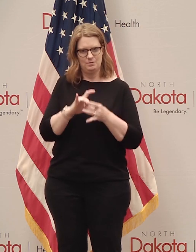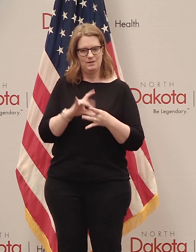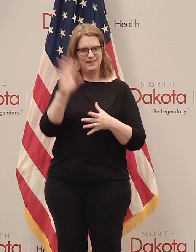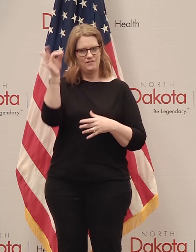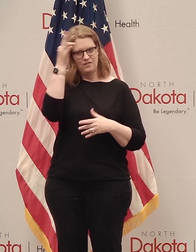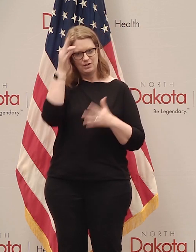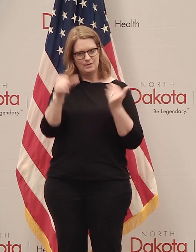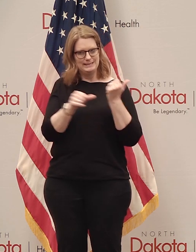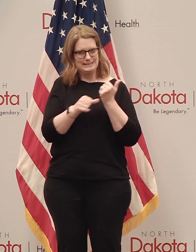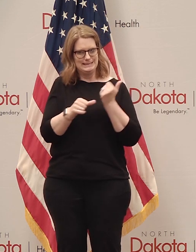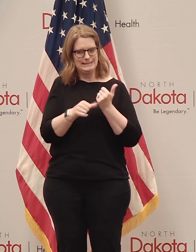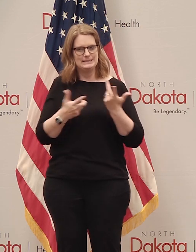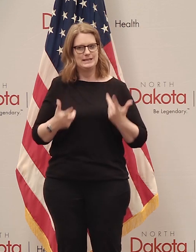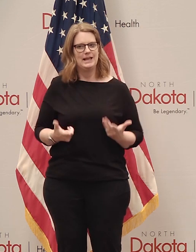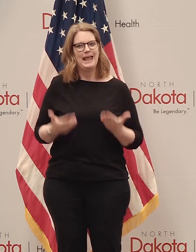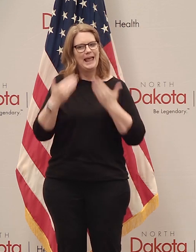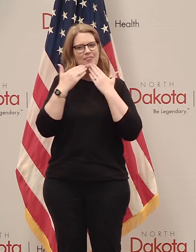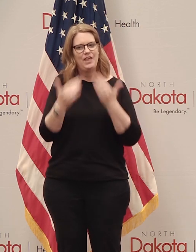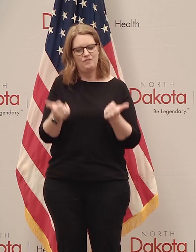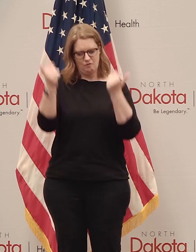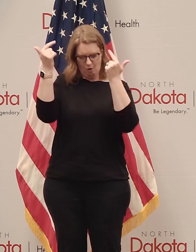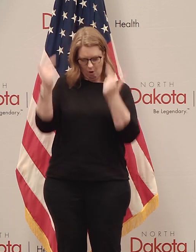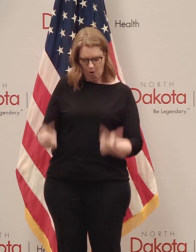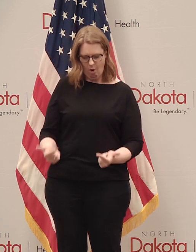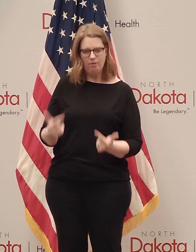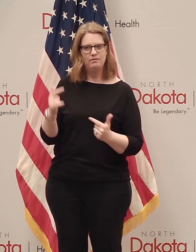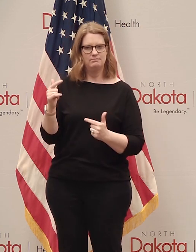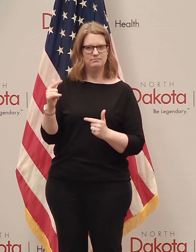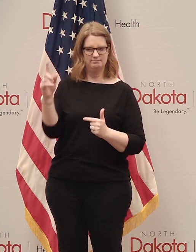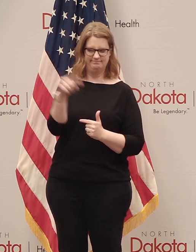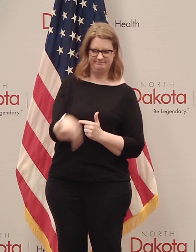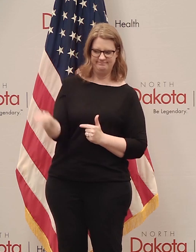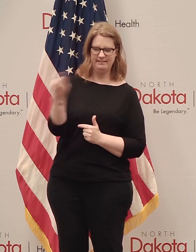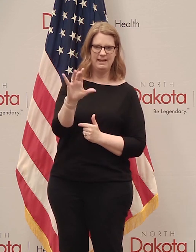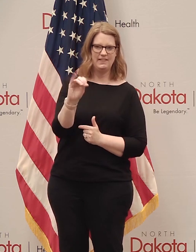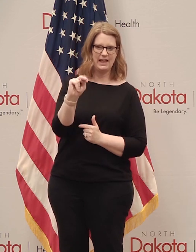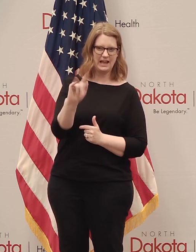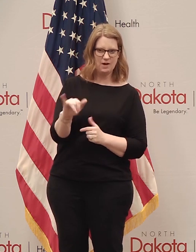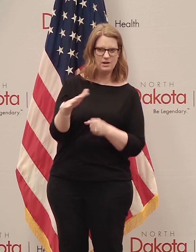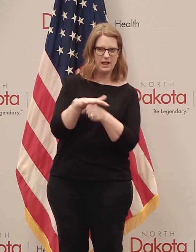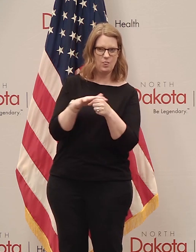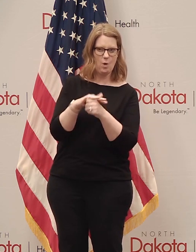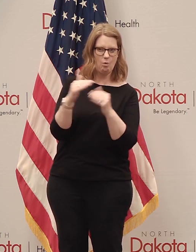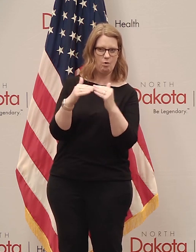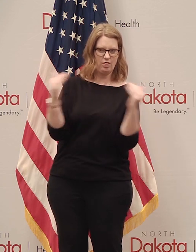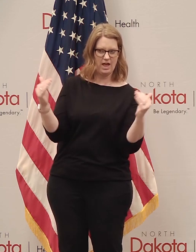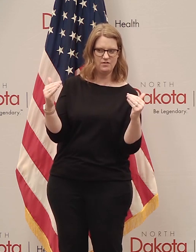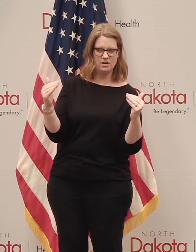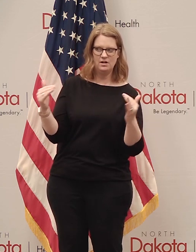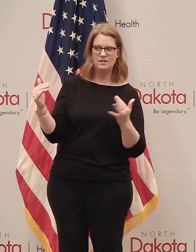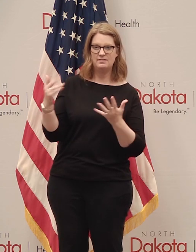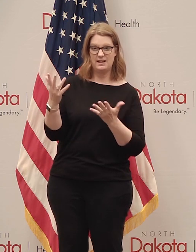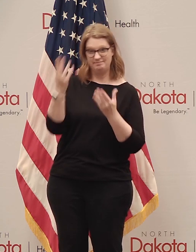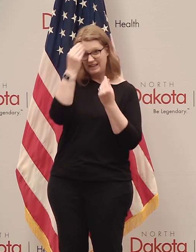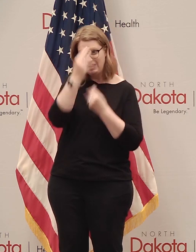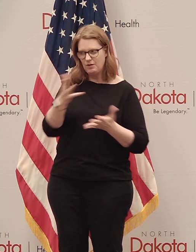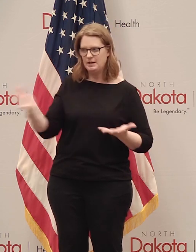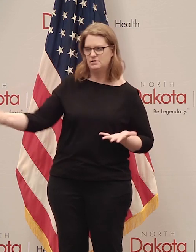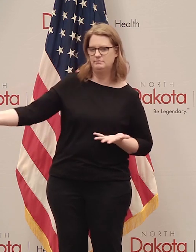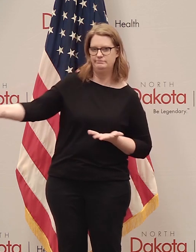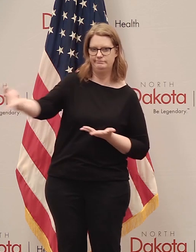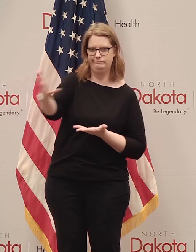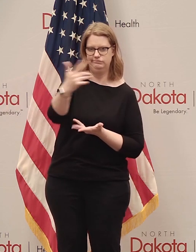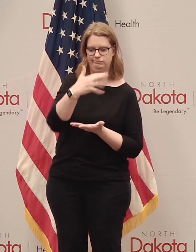assistance, and thankful to all of those people at the county level and the local level who also submitted all of this information to help us make a